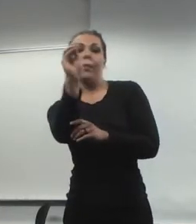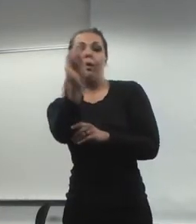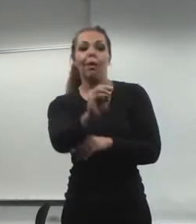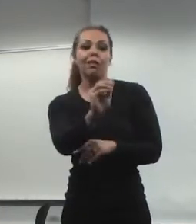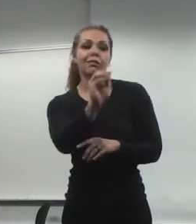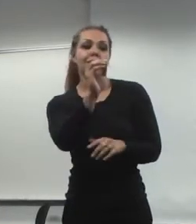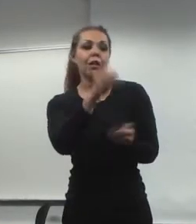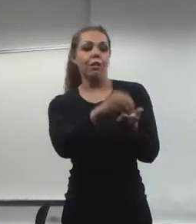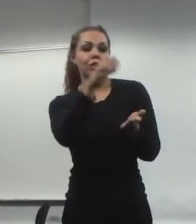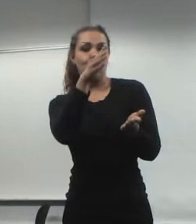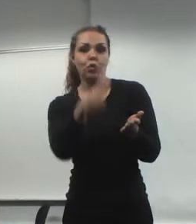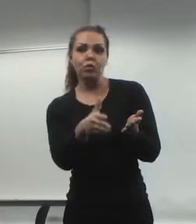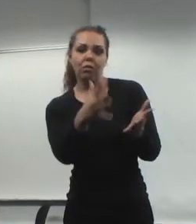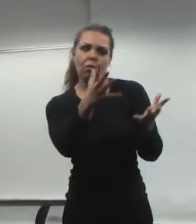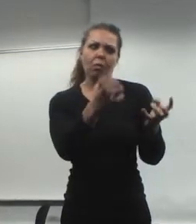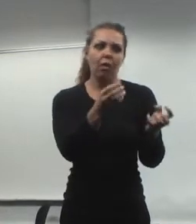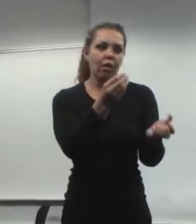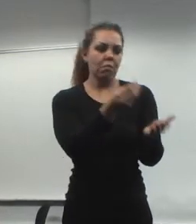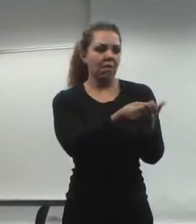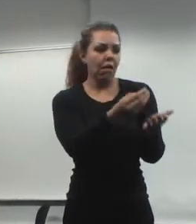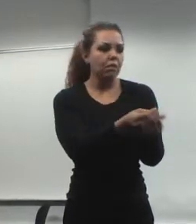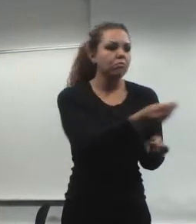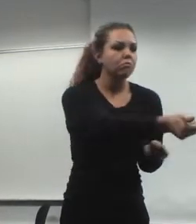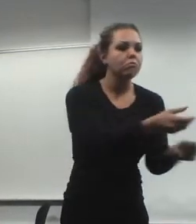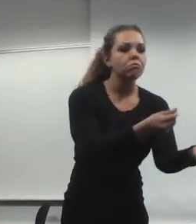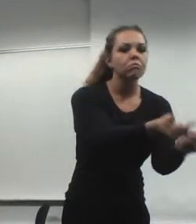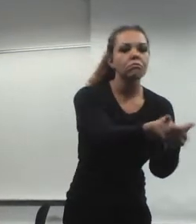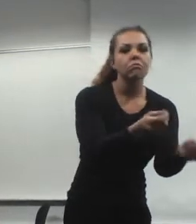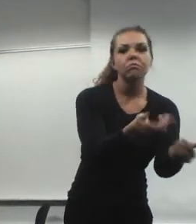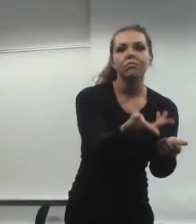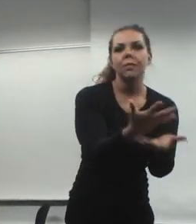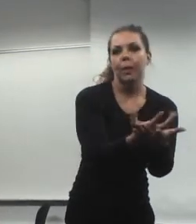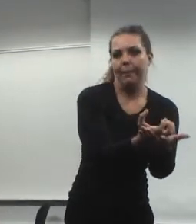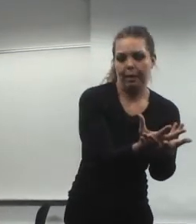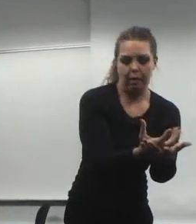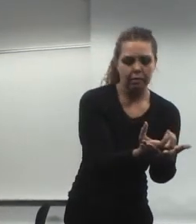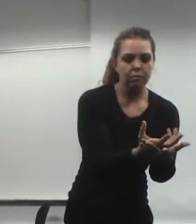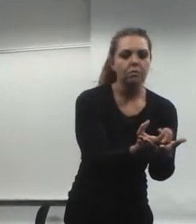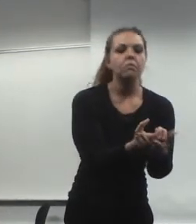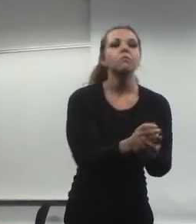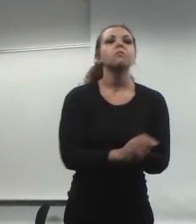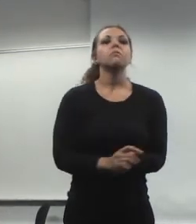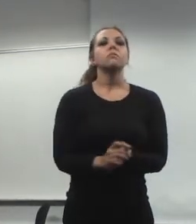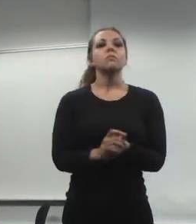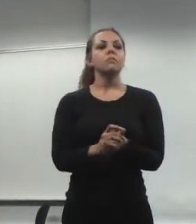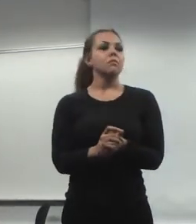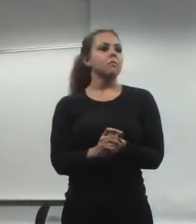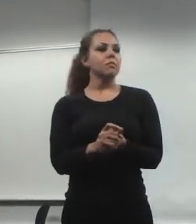strangers. Either those people on the street with the clipboards that are trying to always ask you for money, or the homeless.